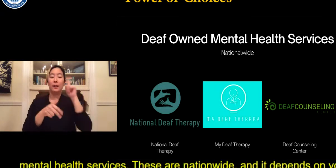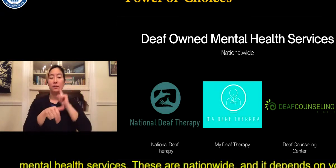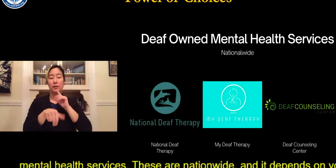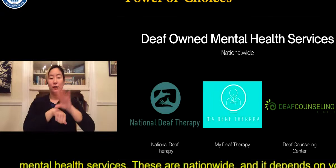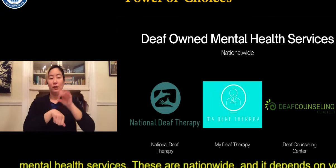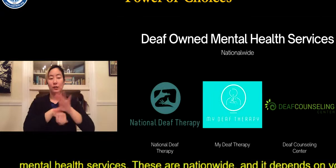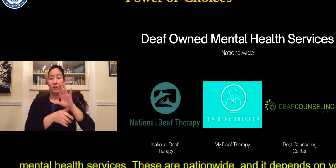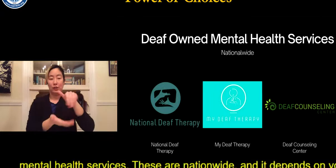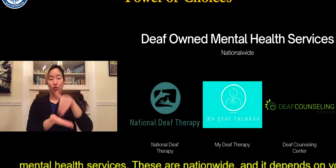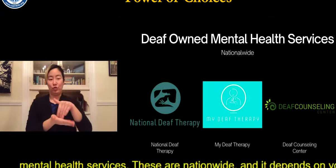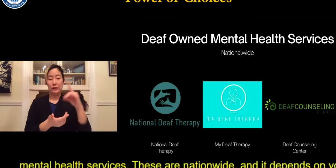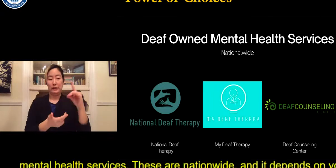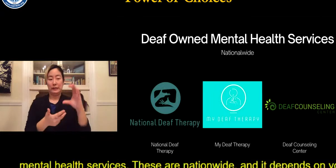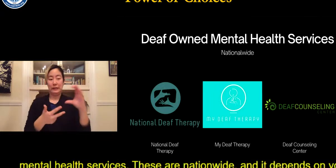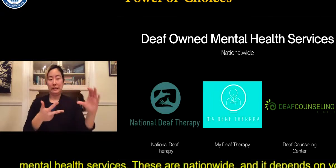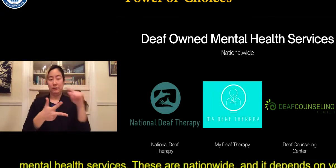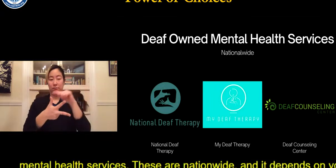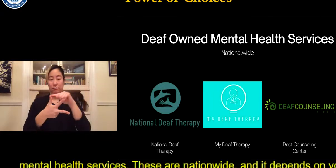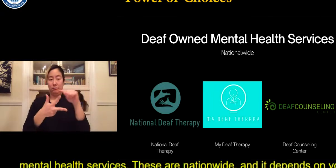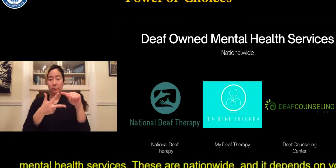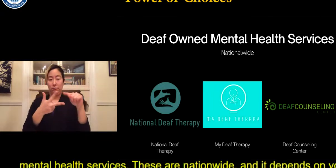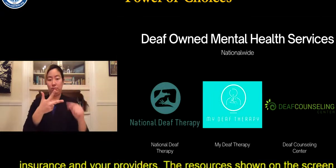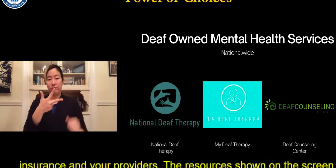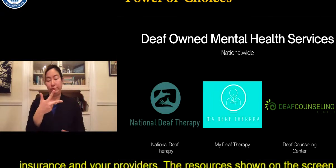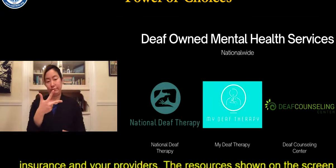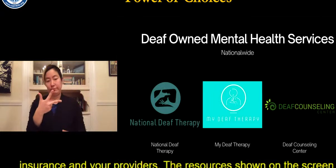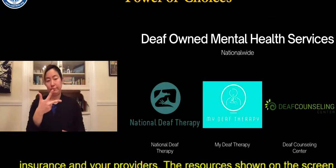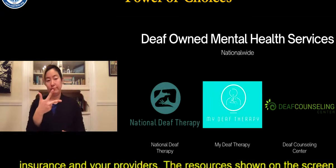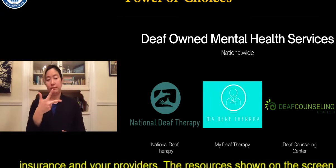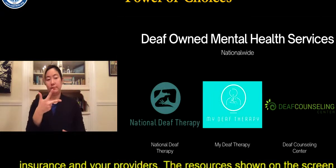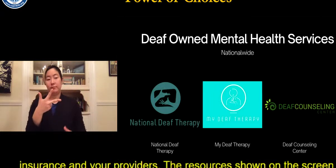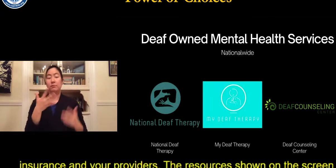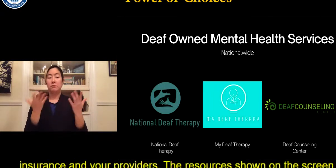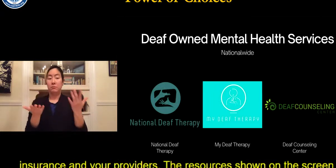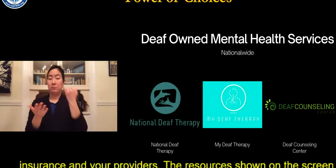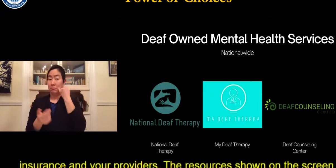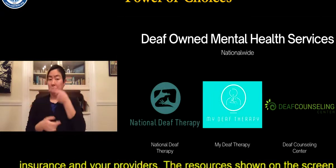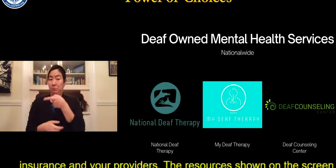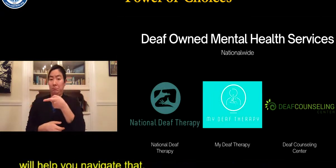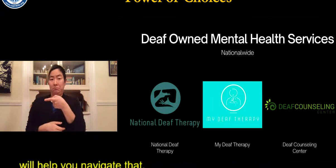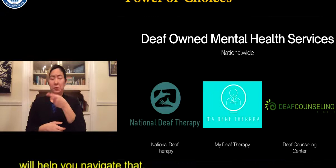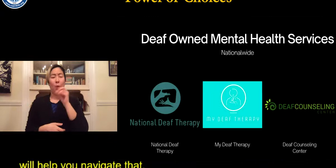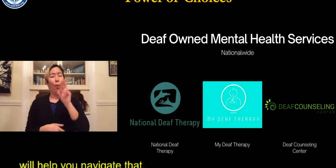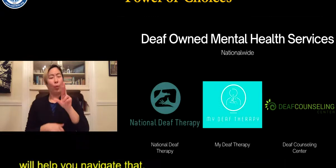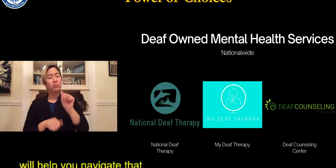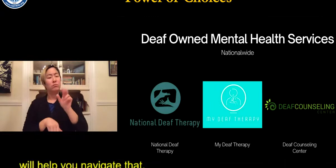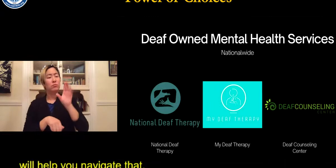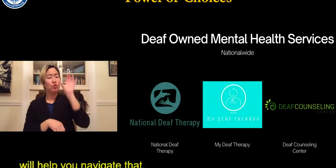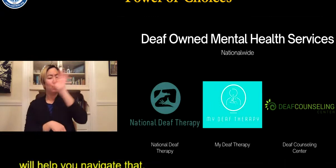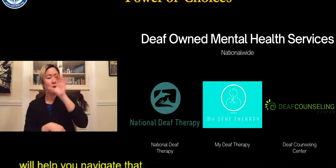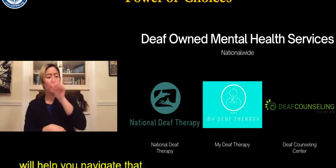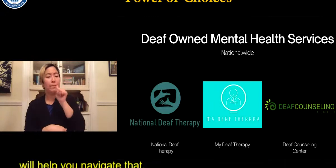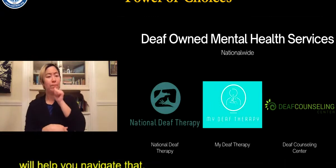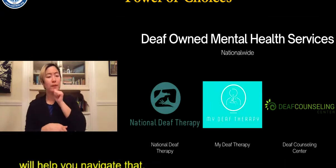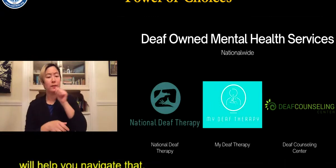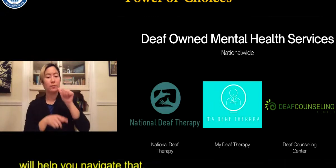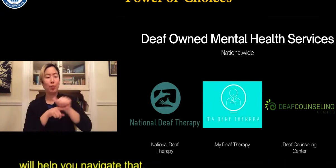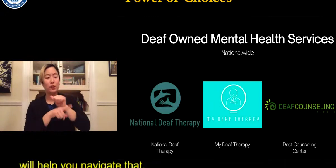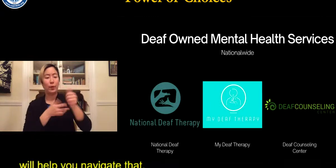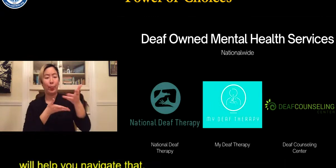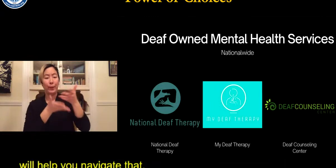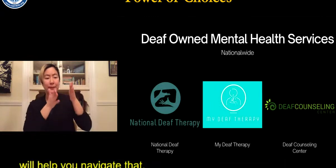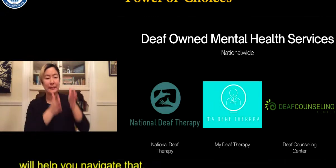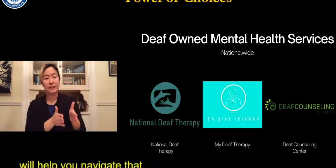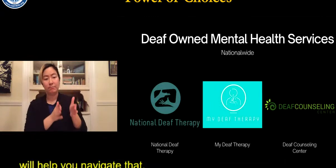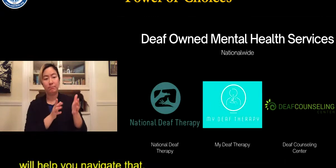National Deaf Therapy, My Deaf Therapy, and then there's also Deaf Counseling Center.